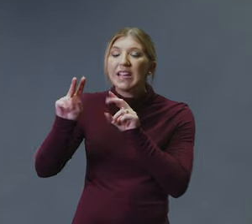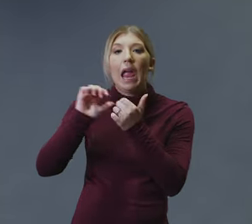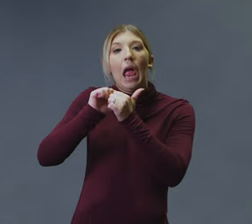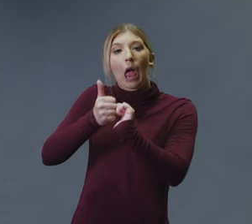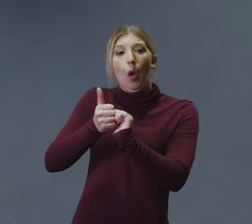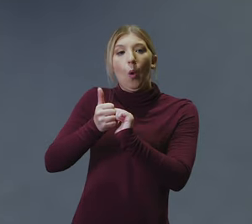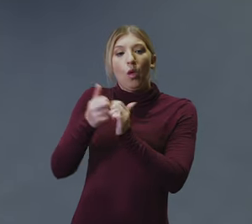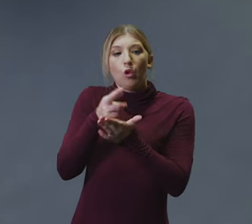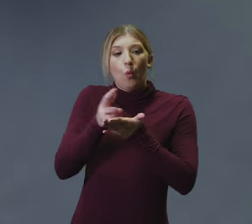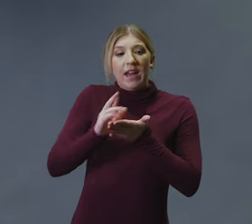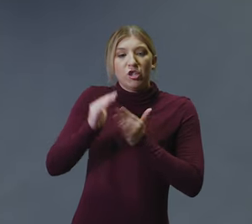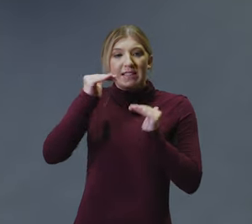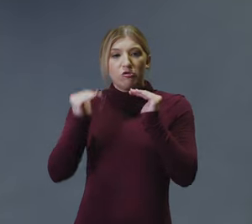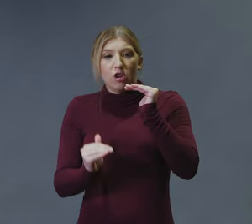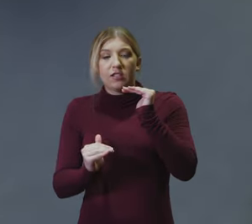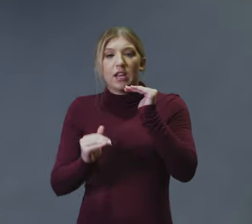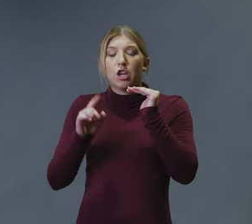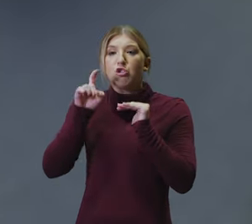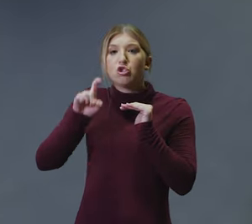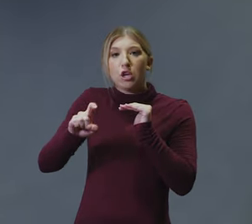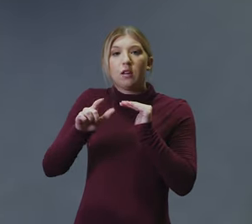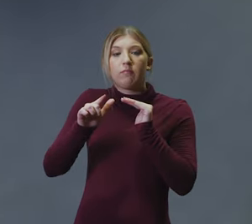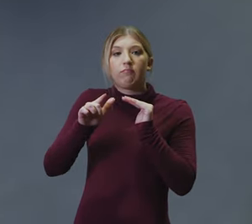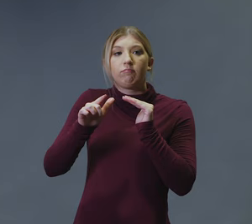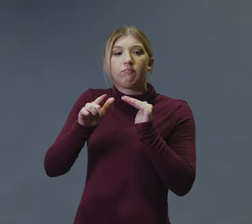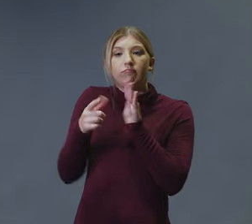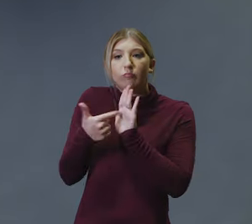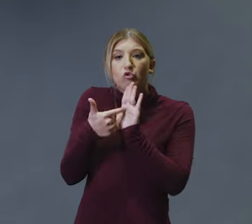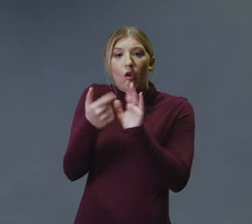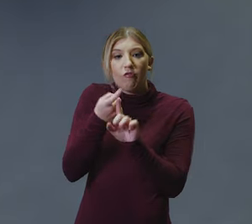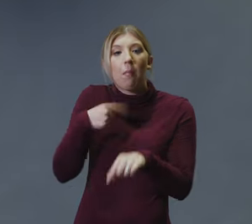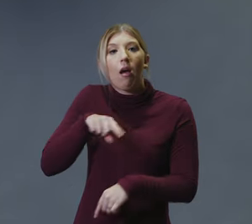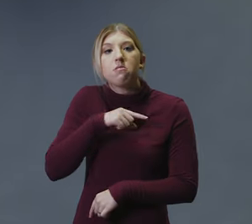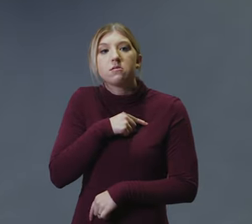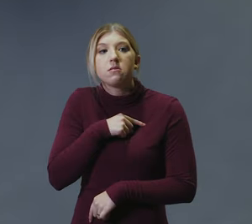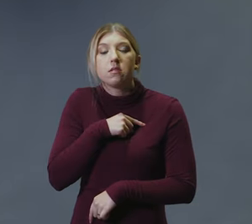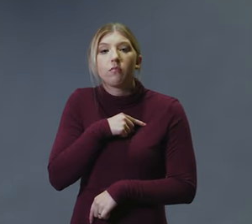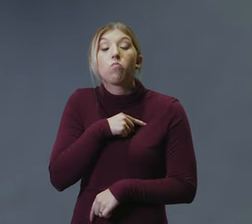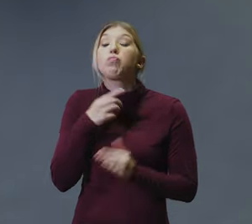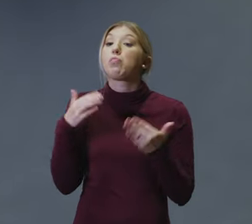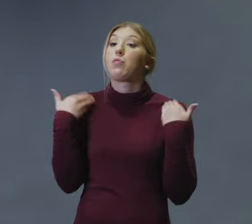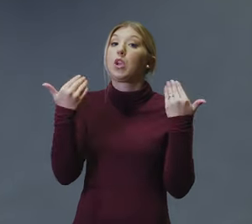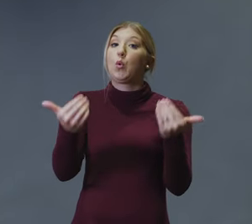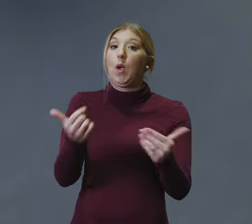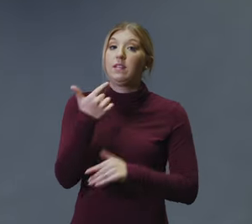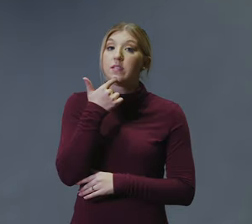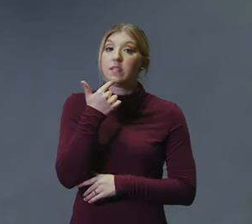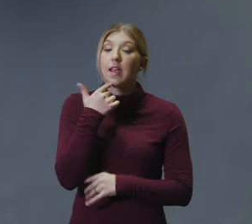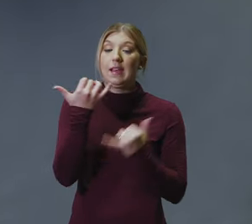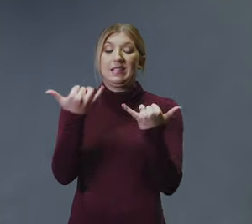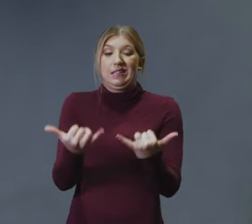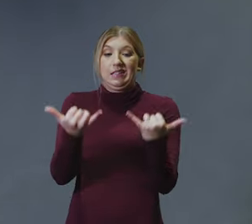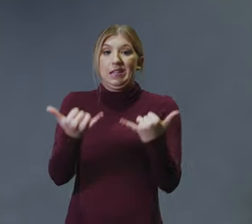righteousness and justice should flow from us as well. Now, I'll go ahead and say, in our climate today, as